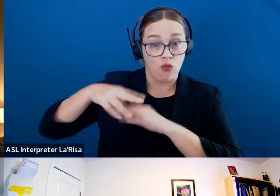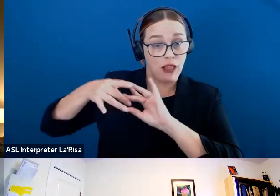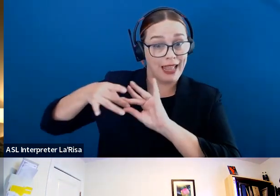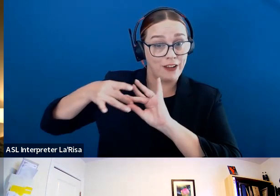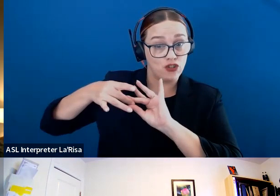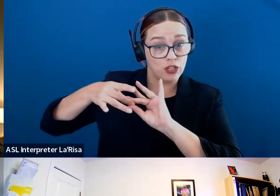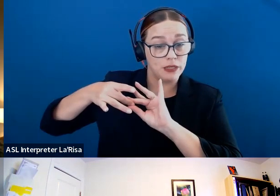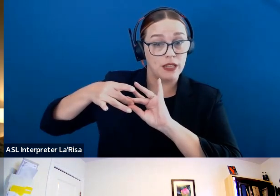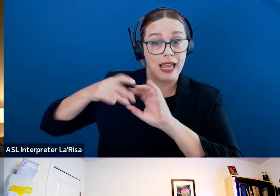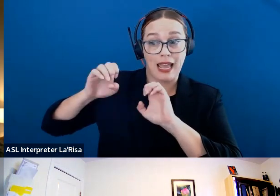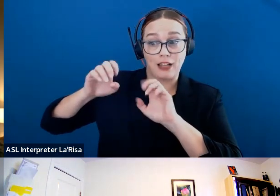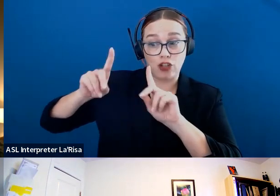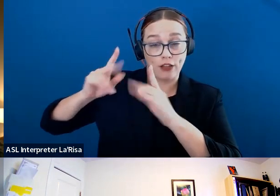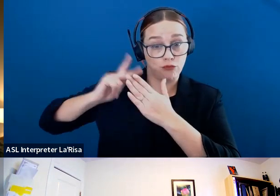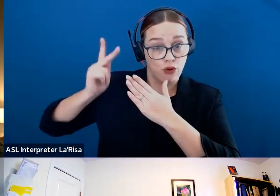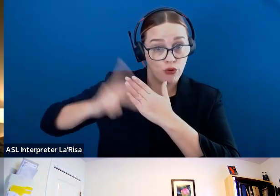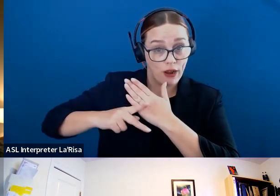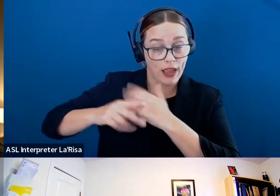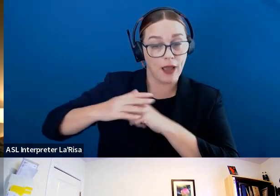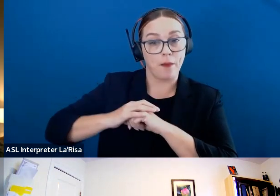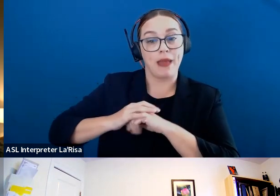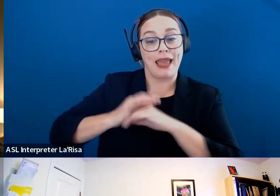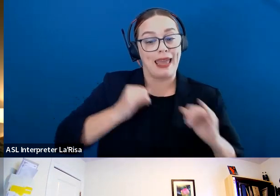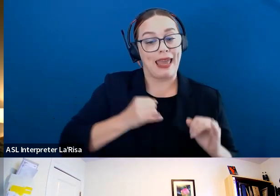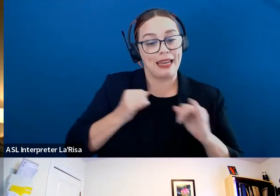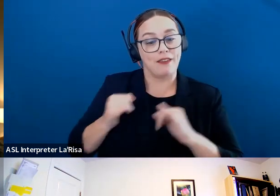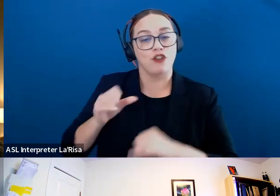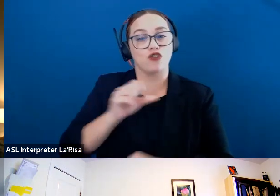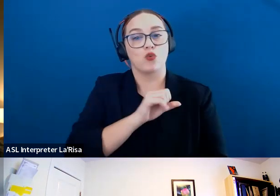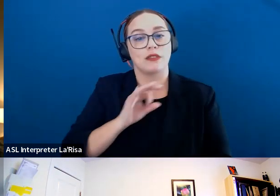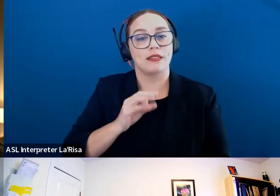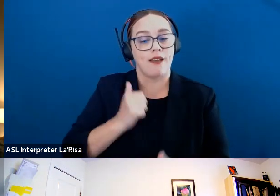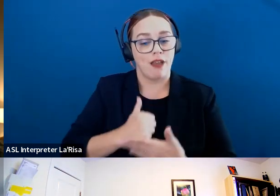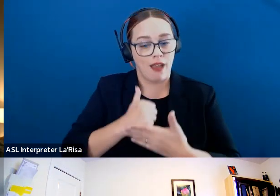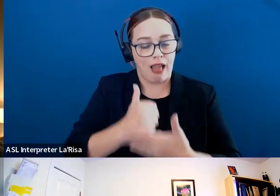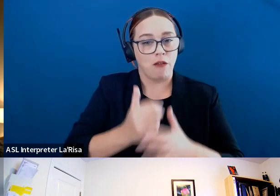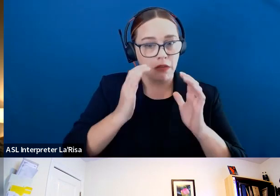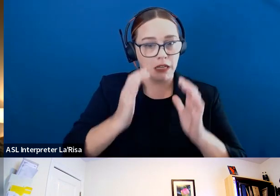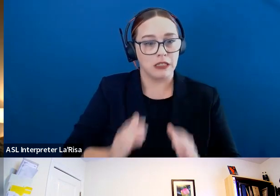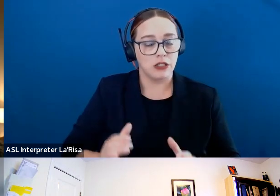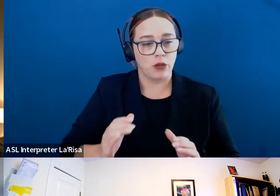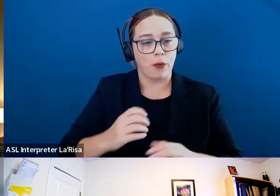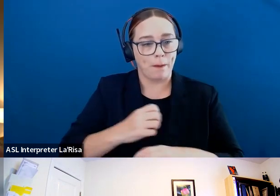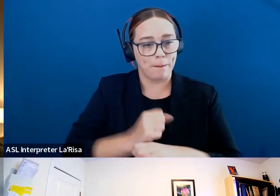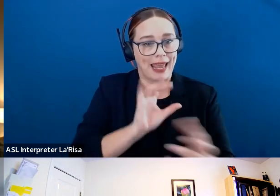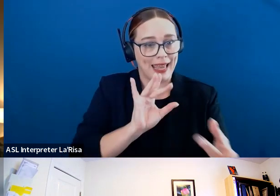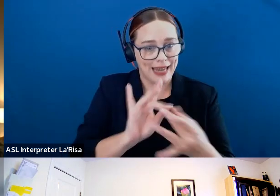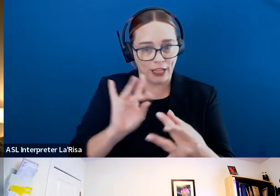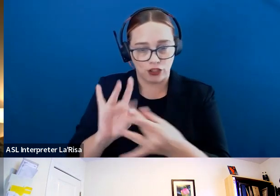programs. Individual staff help consumers make employment-related connections and referrals. And so, you